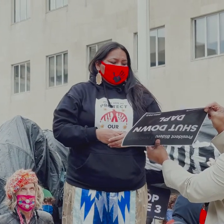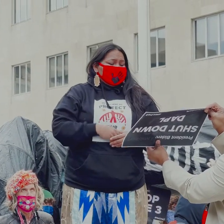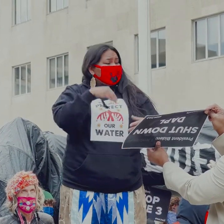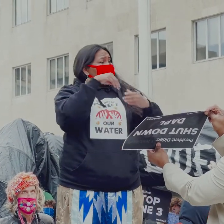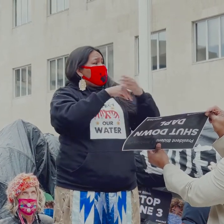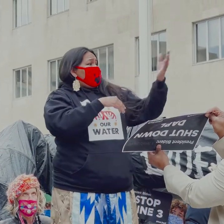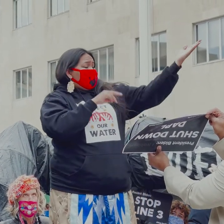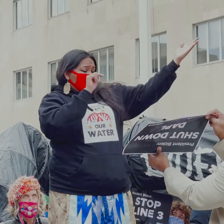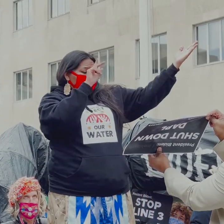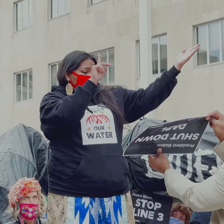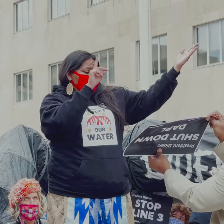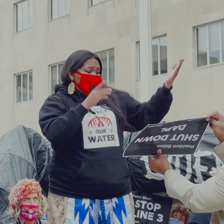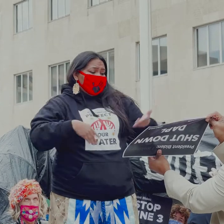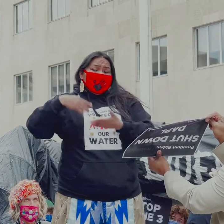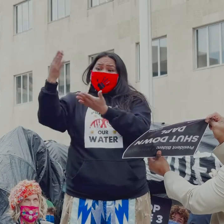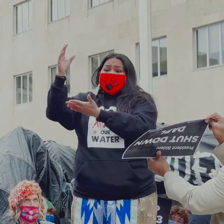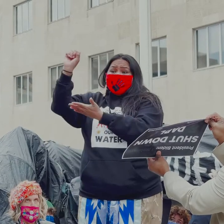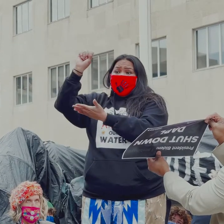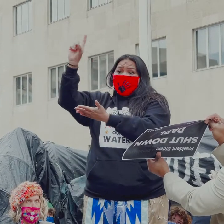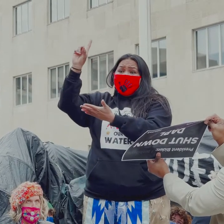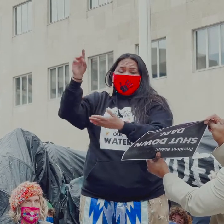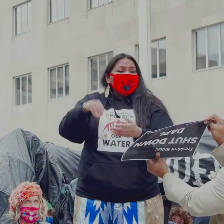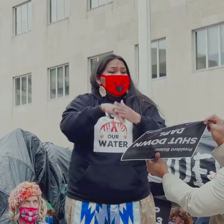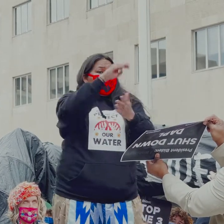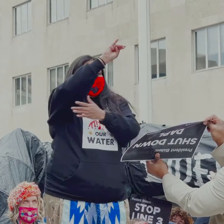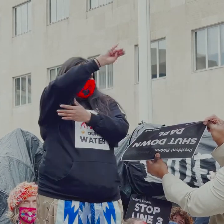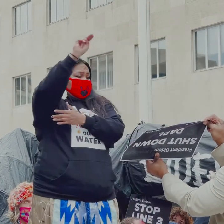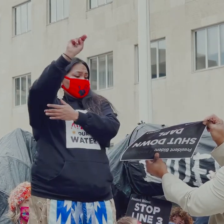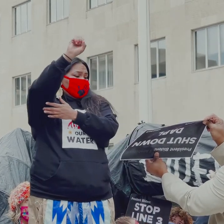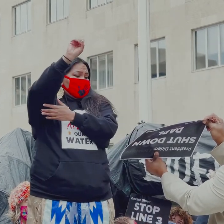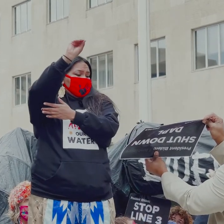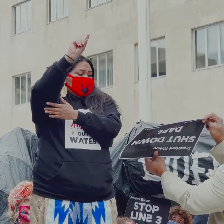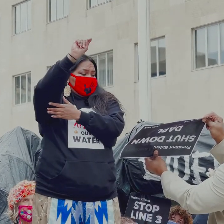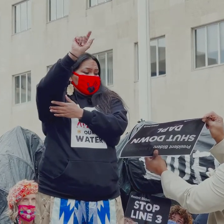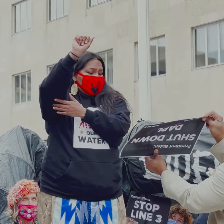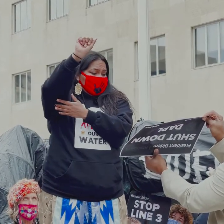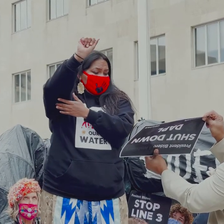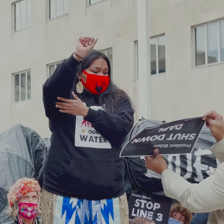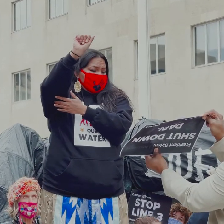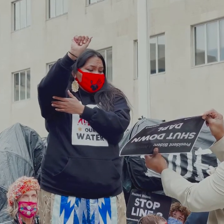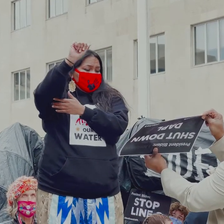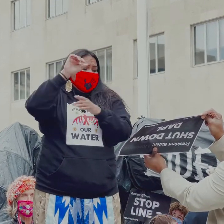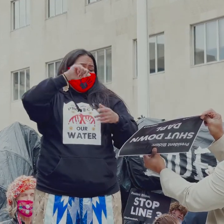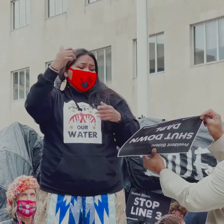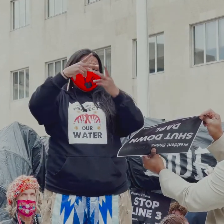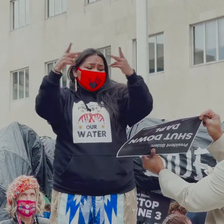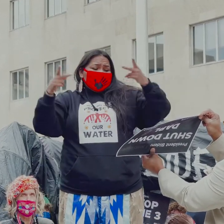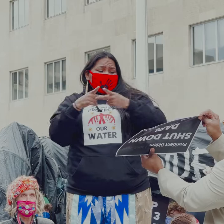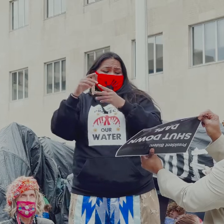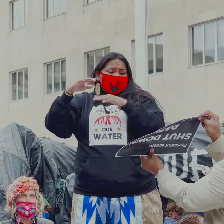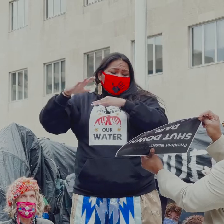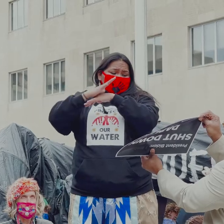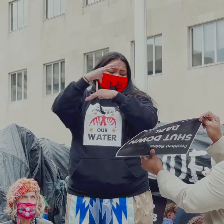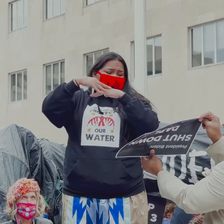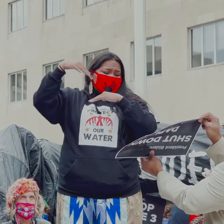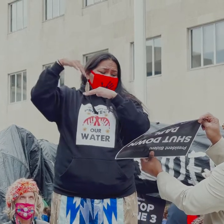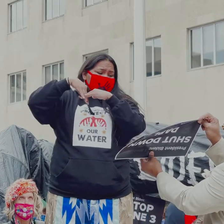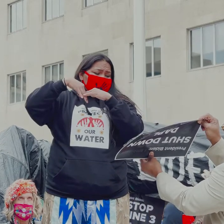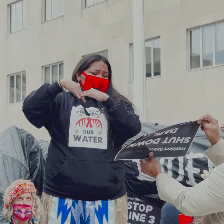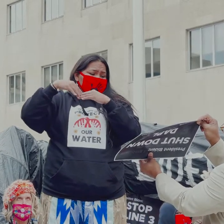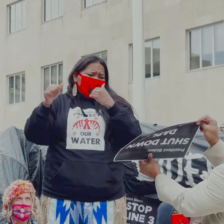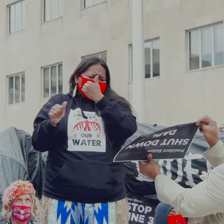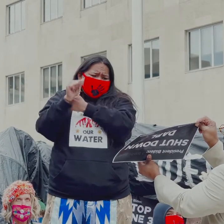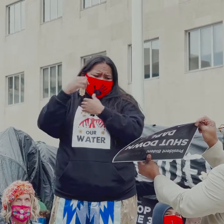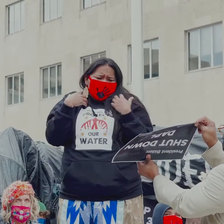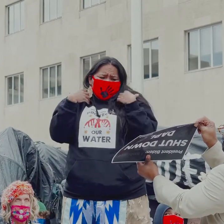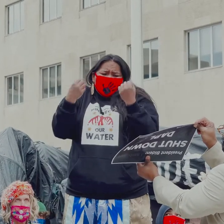these pipelines. In North Dakota, South Dakota, Minnesota, and other places that are home to indigenous people,